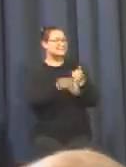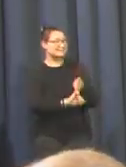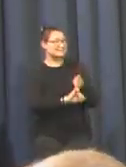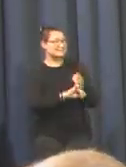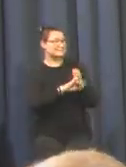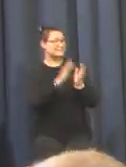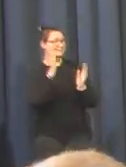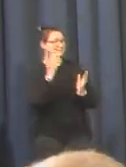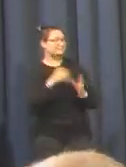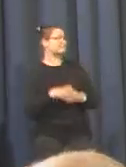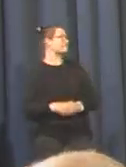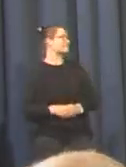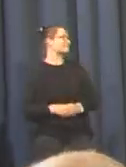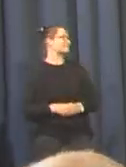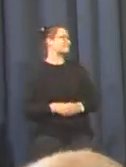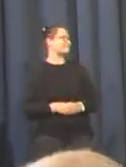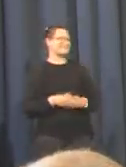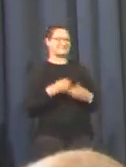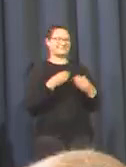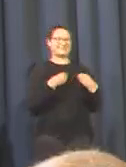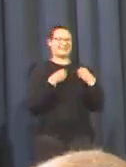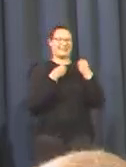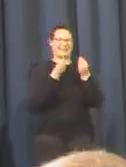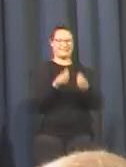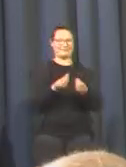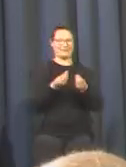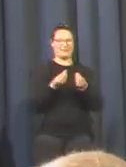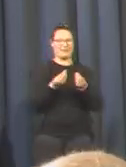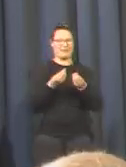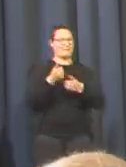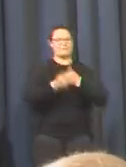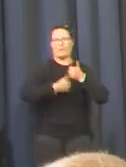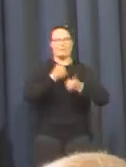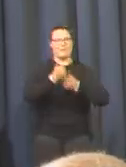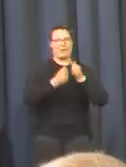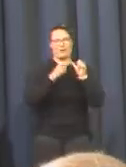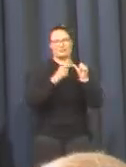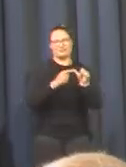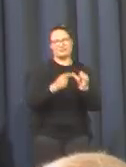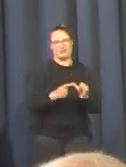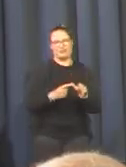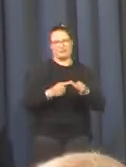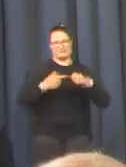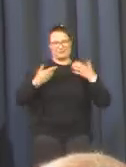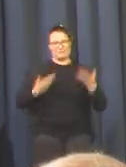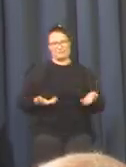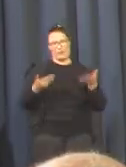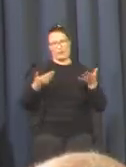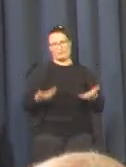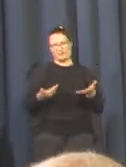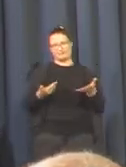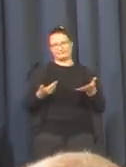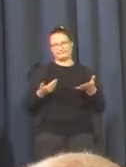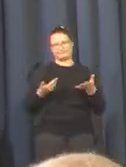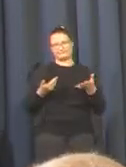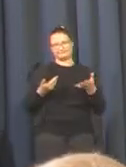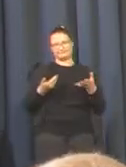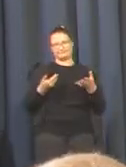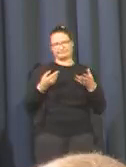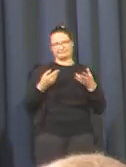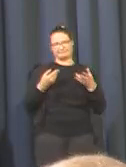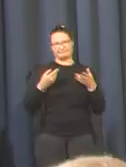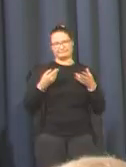I get to give the unpopular answers. At this point, there's been no consideration of whether there'll be any